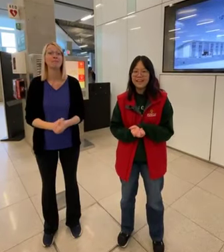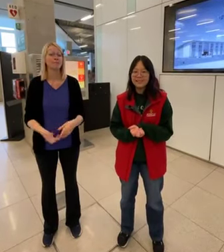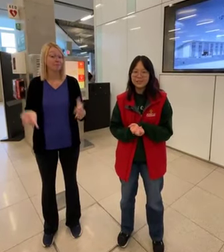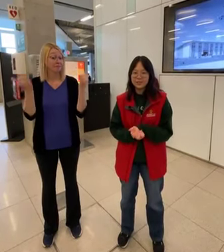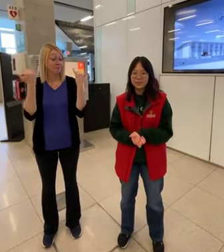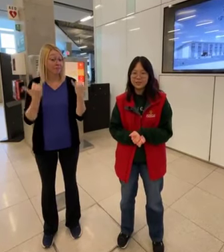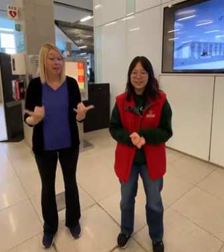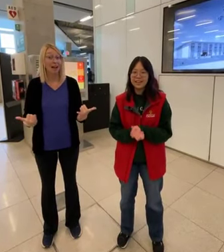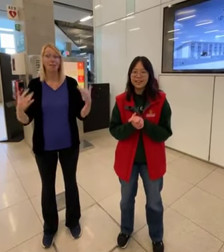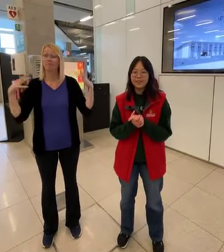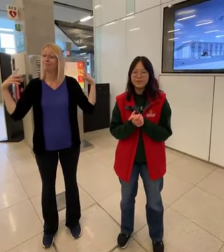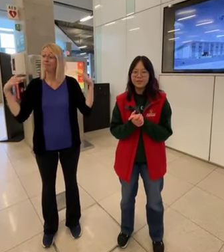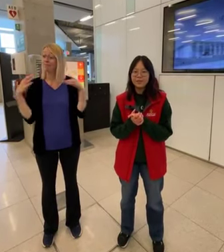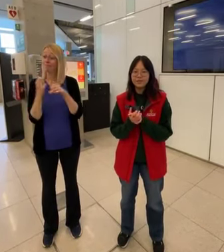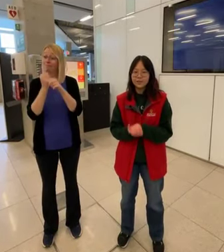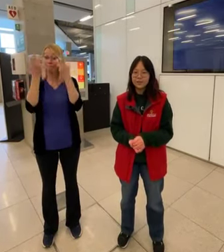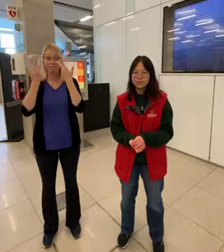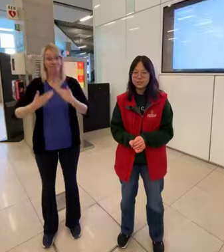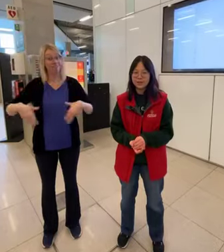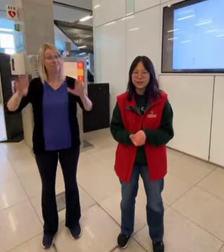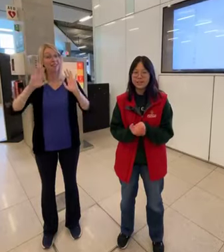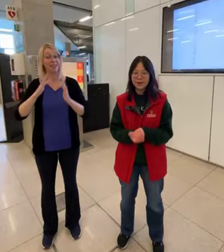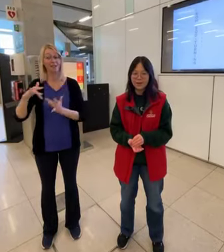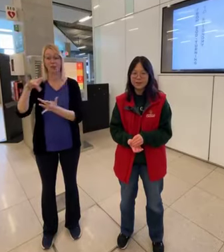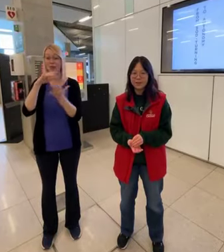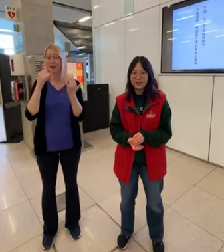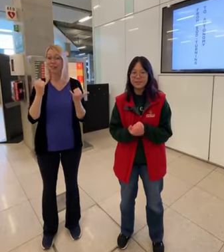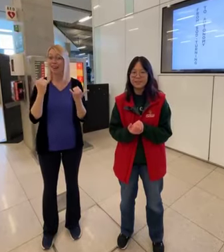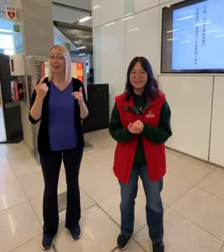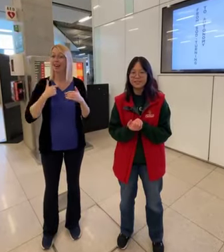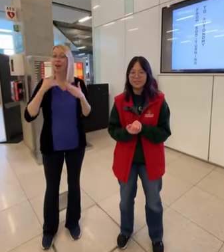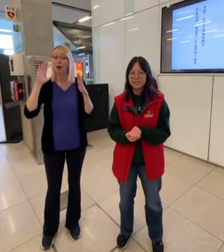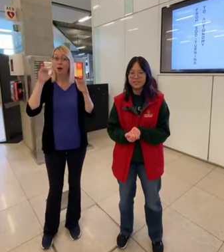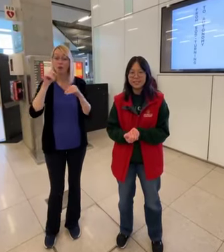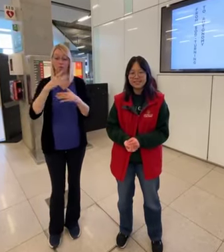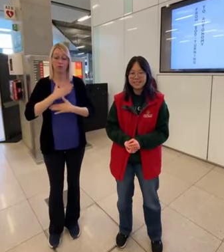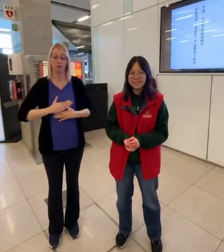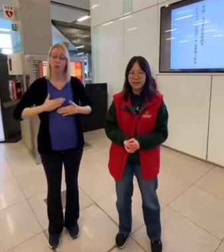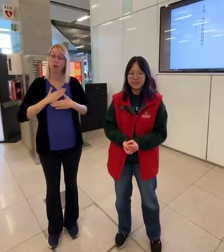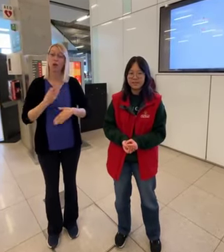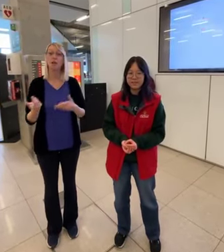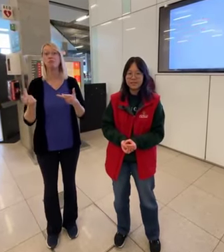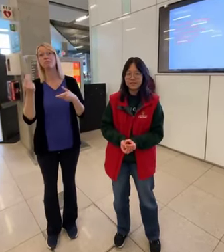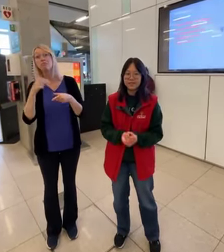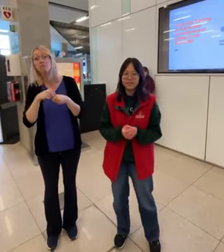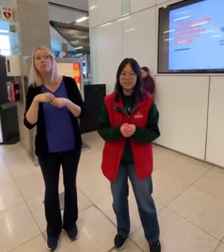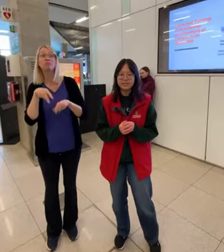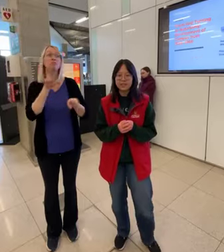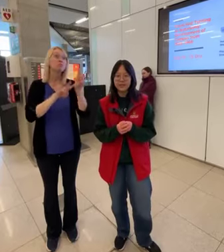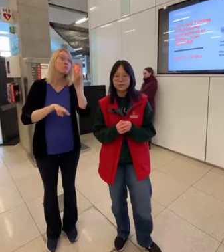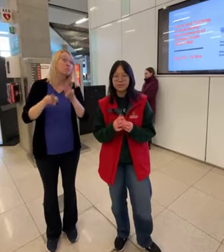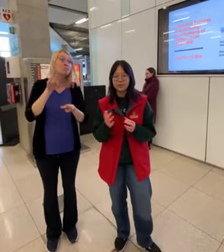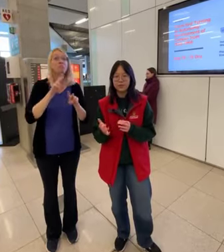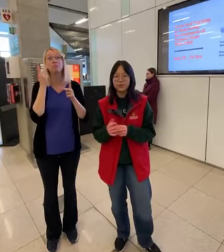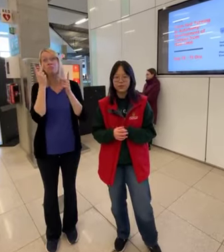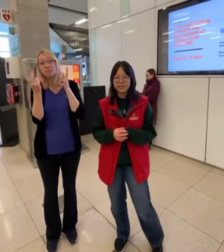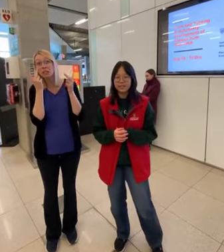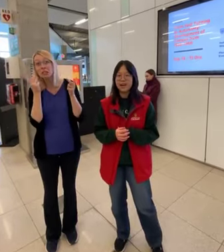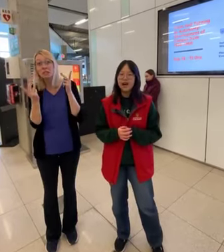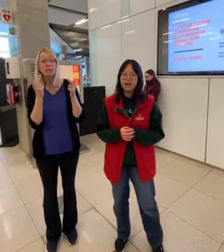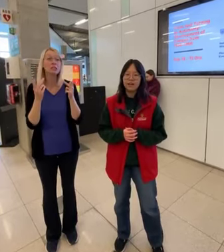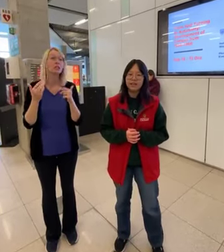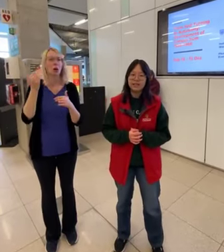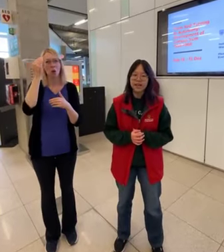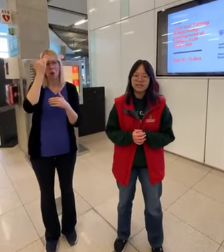that's kind of the end of our tour for today. Thank you all so much for joining. I hope you enjoyed it and got some really good insights about the university, as well as saw some of the really cool